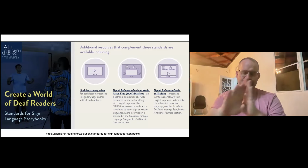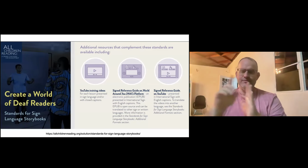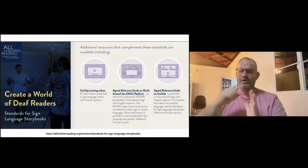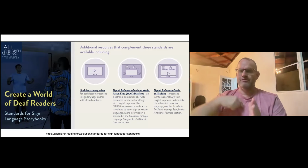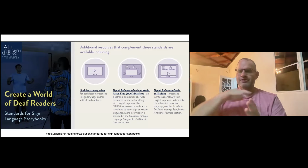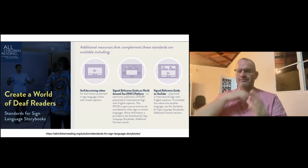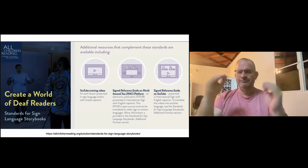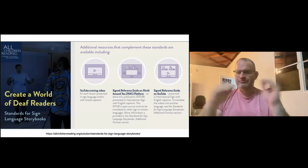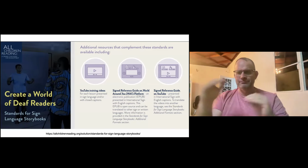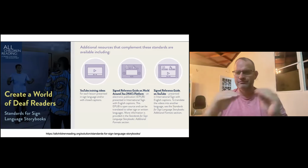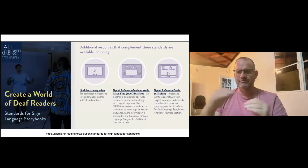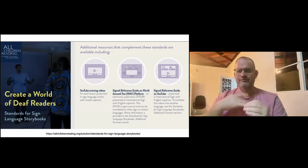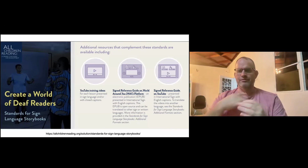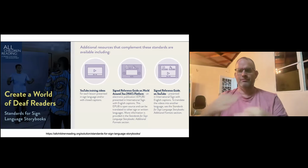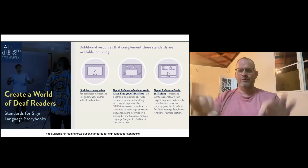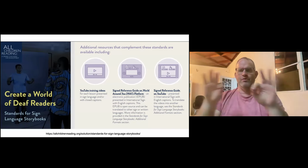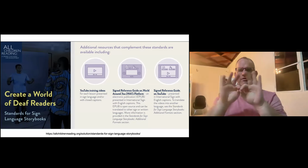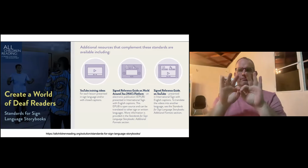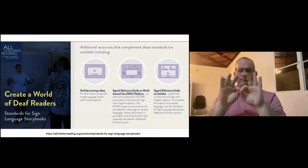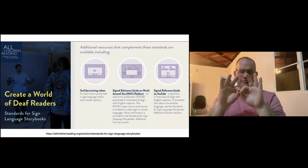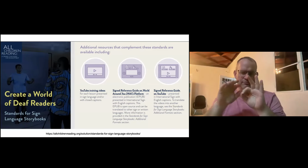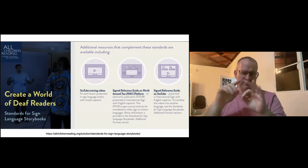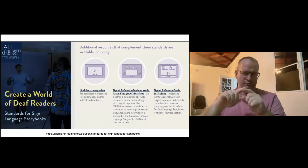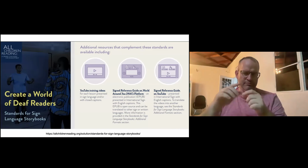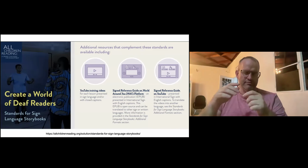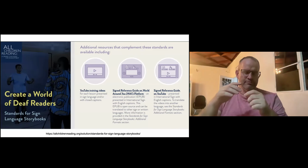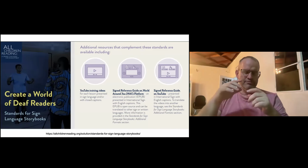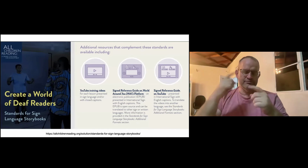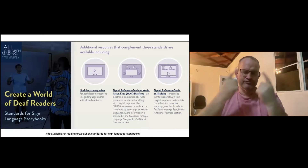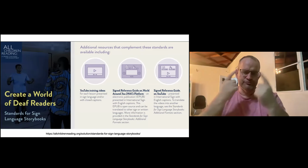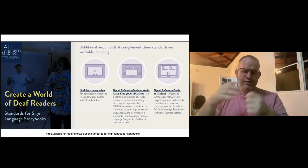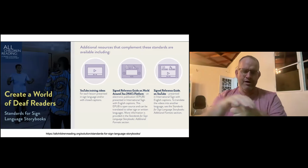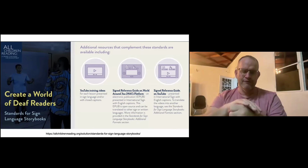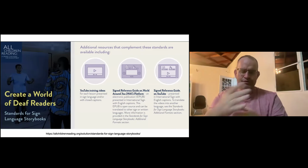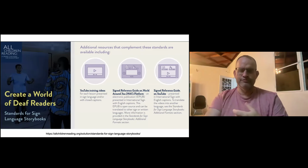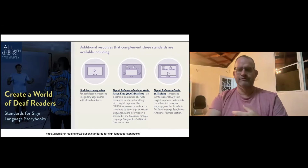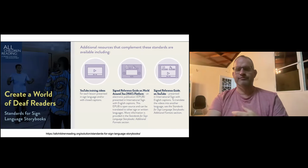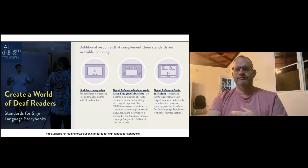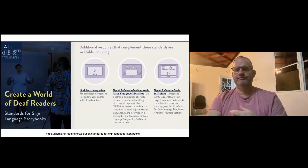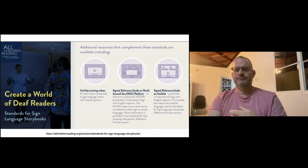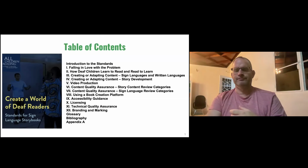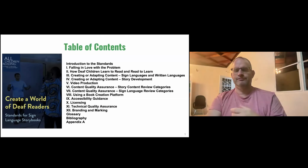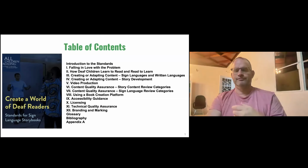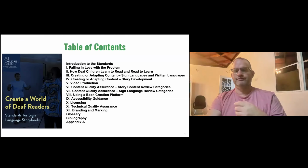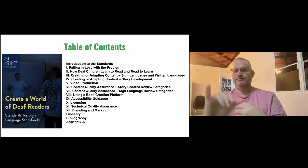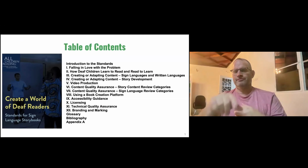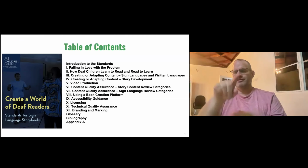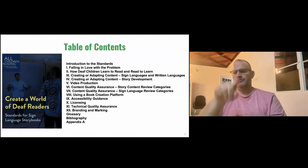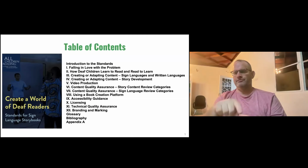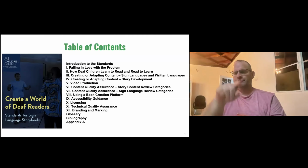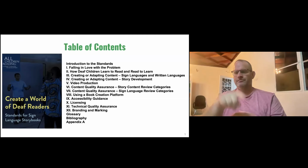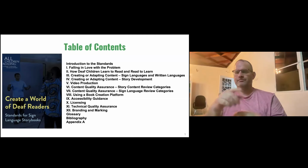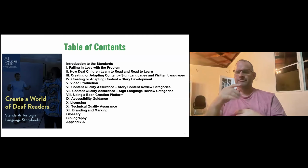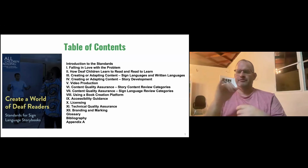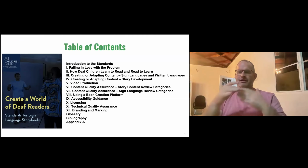Now that leads us to the guidelines that we developed. We worked on developing guidelines that would